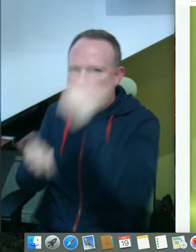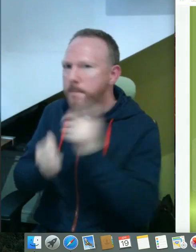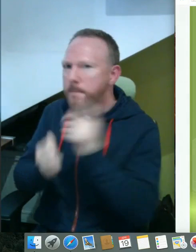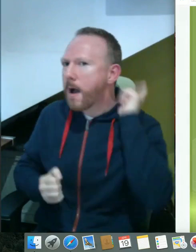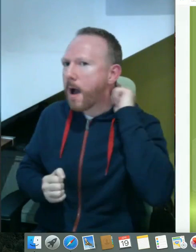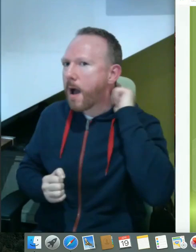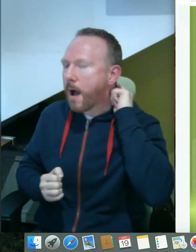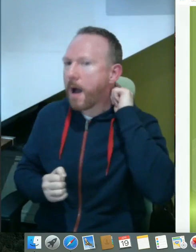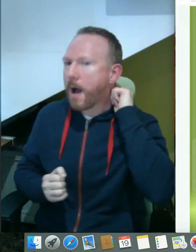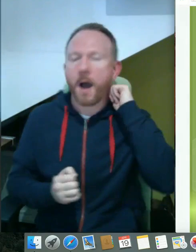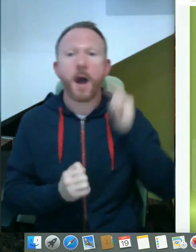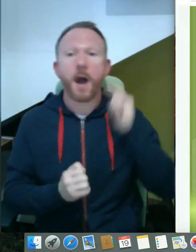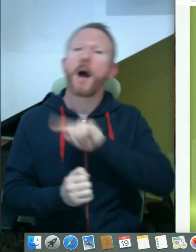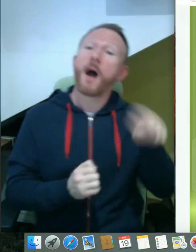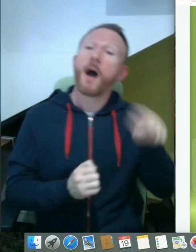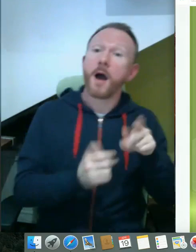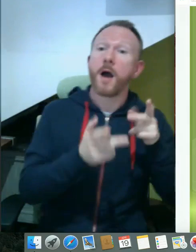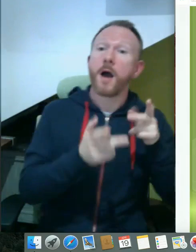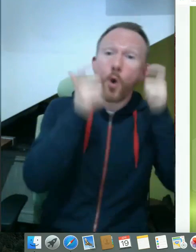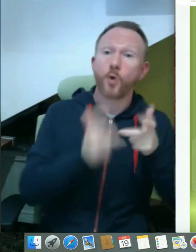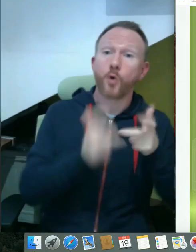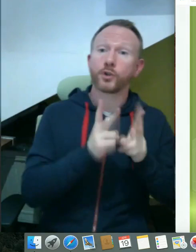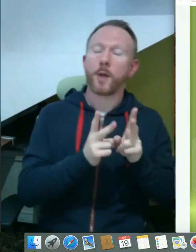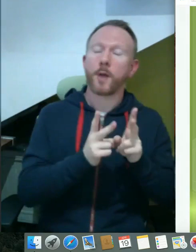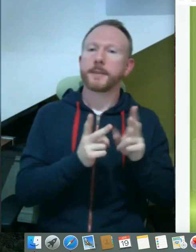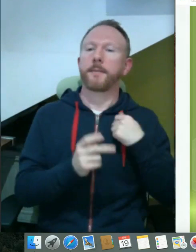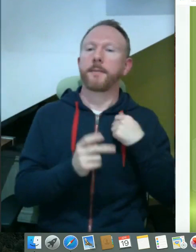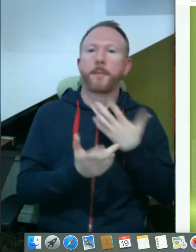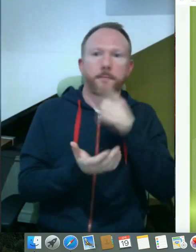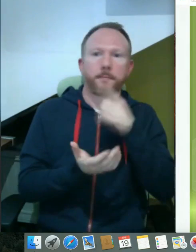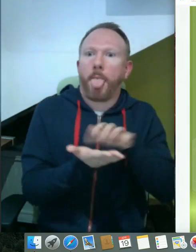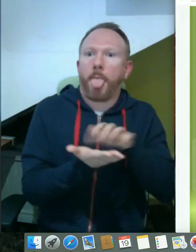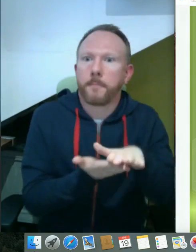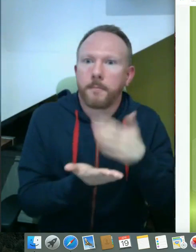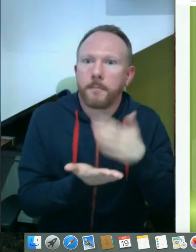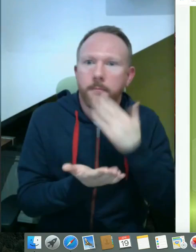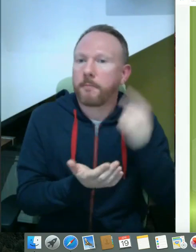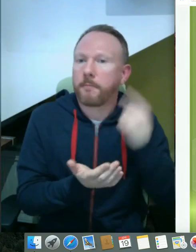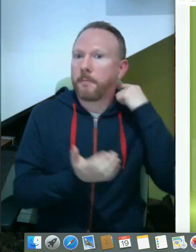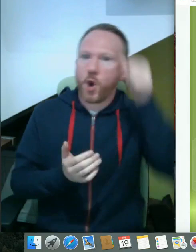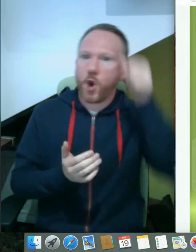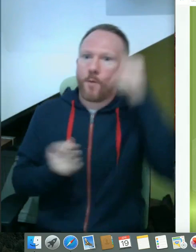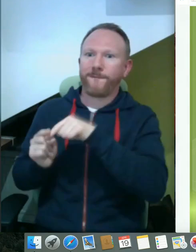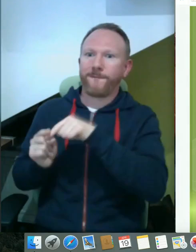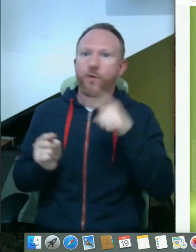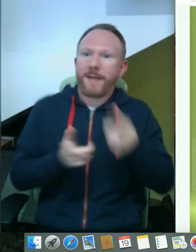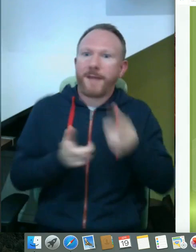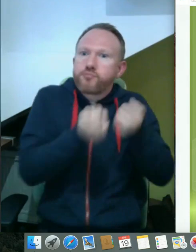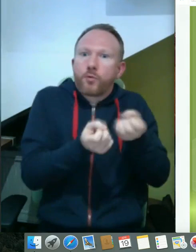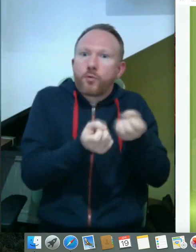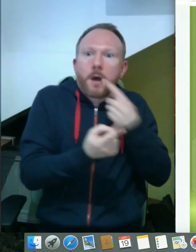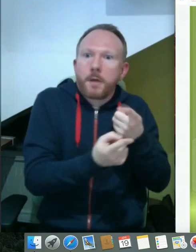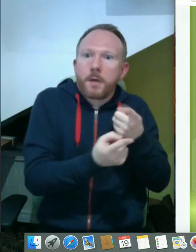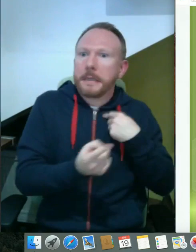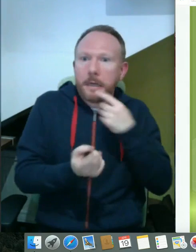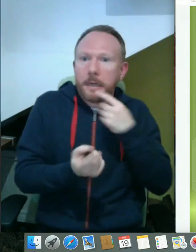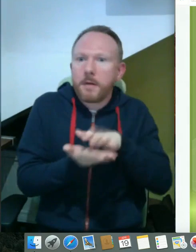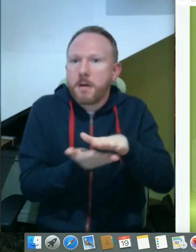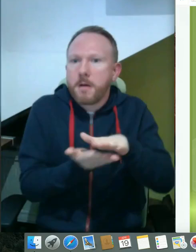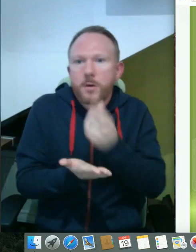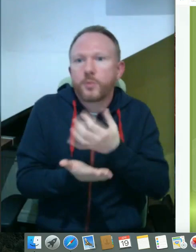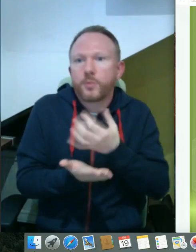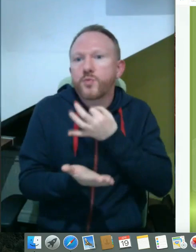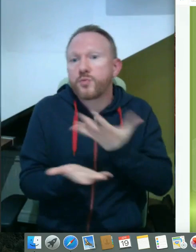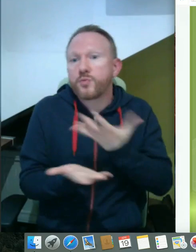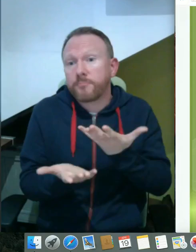their interpretation within the court. The appearance conflict would include